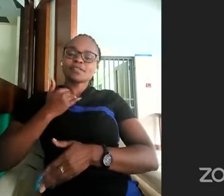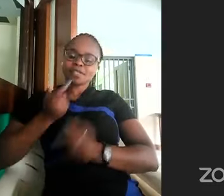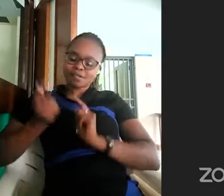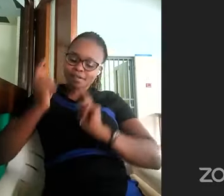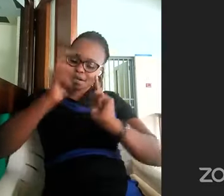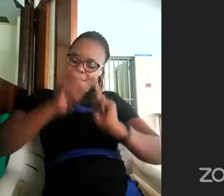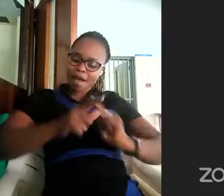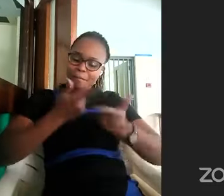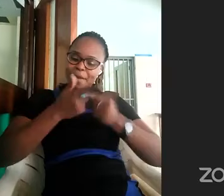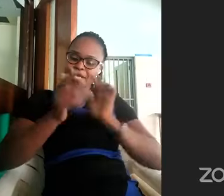So